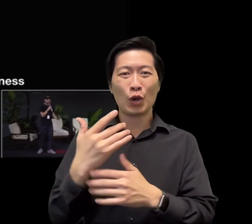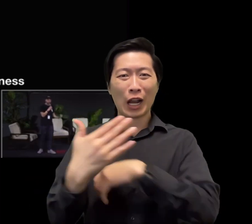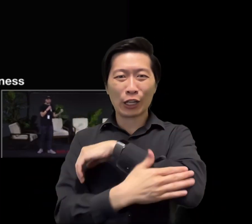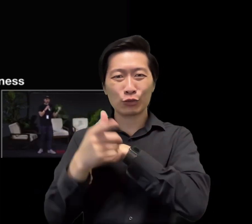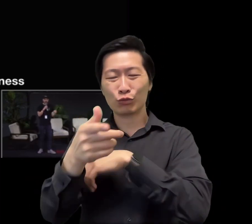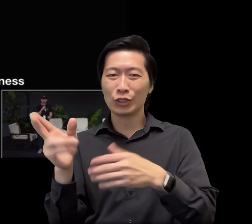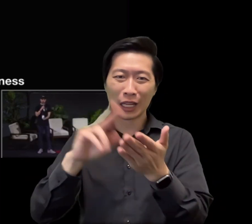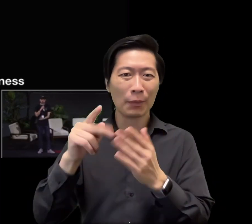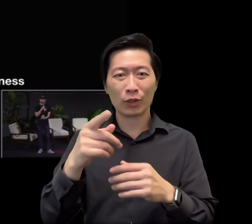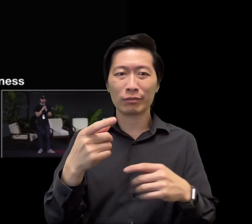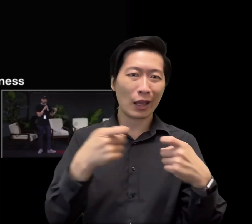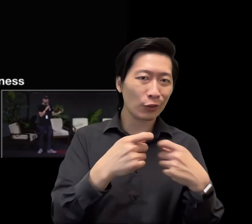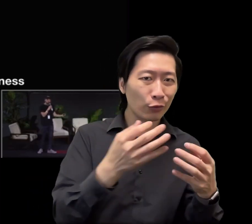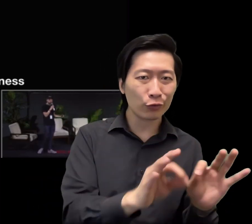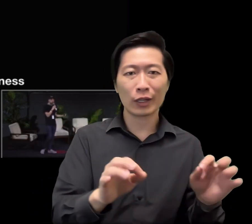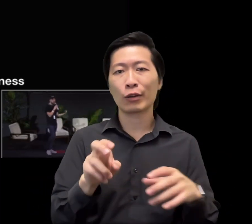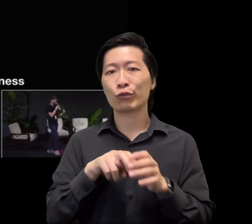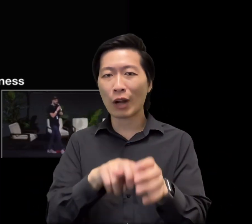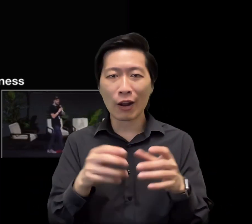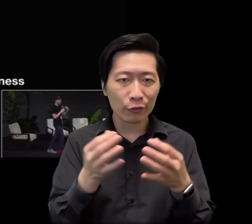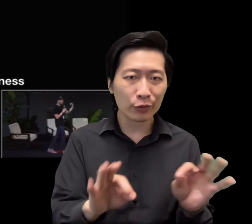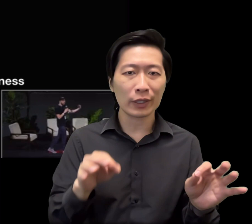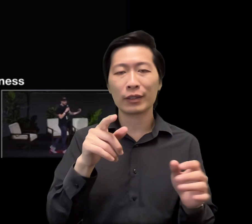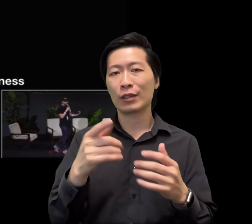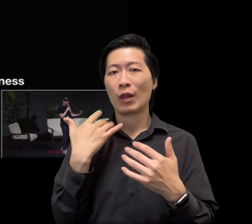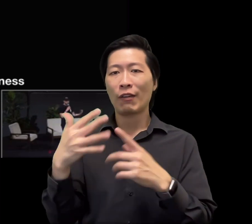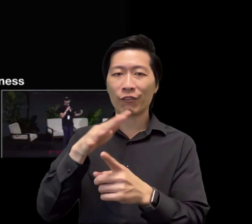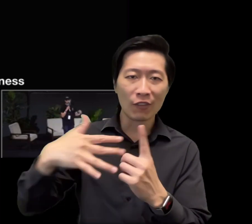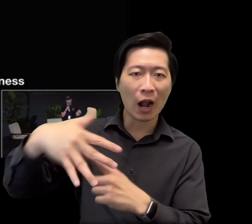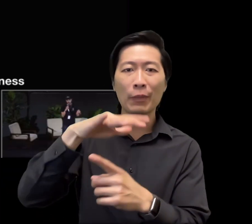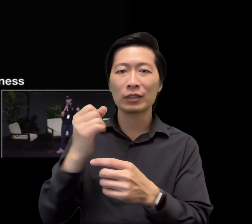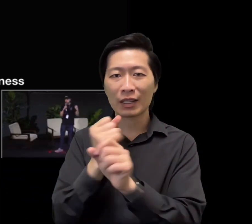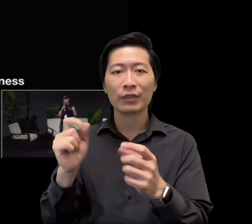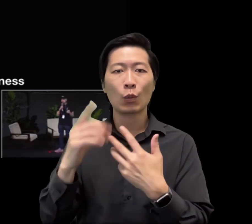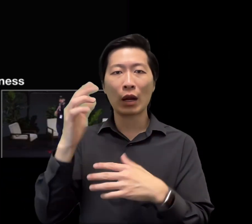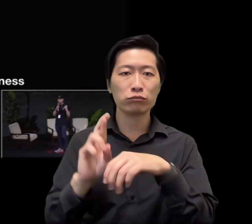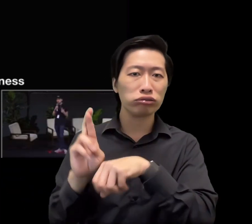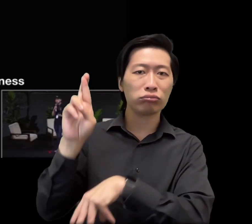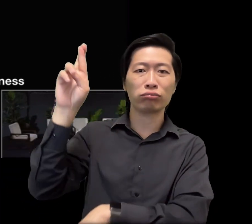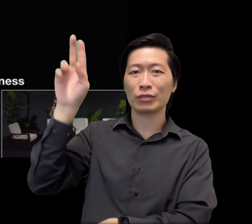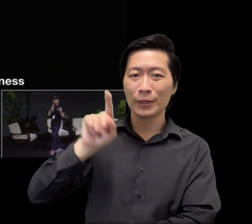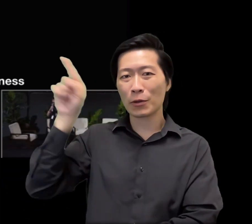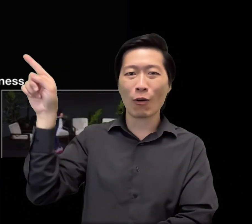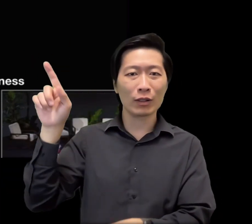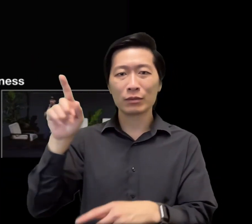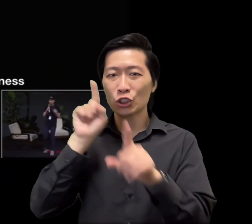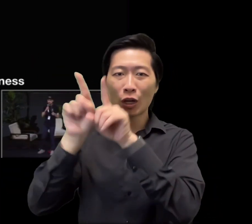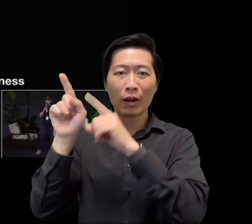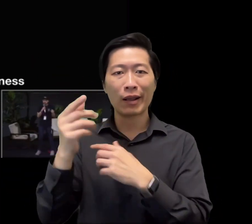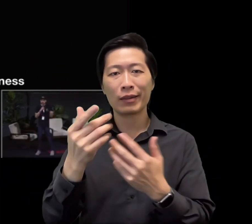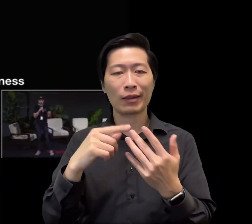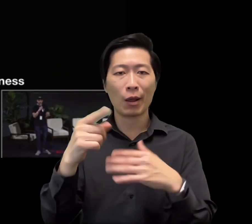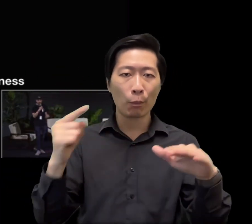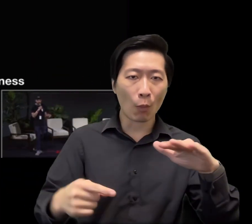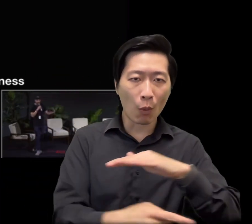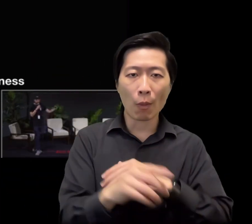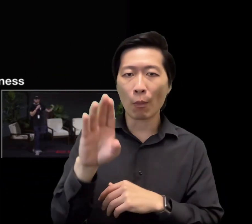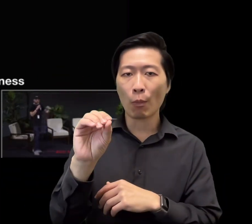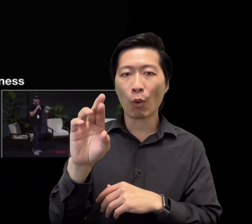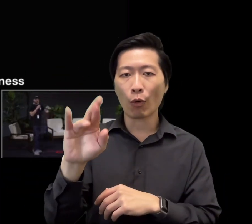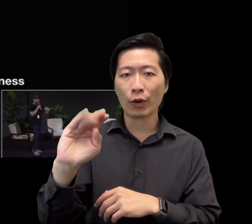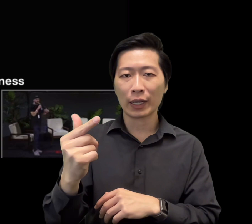energy is free, rides are free, you're in harmony with the environment, you want to explore the stars. Like when you think about the boring companies, SpaceX and Neuralink and Tesla,